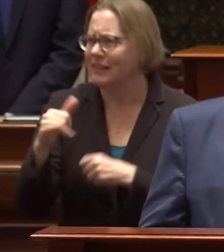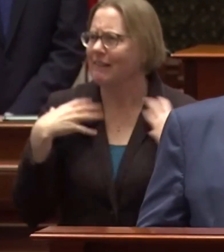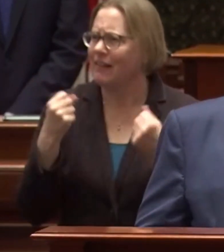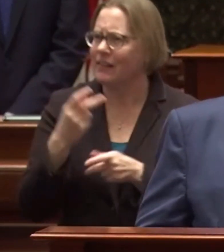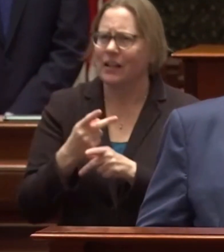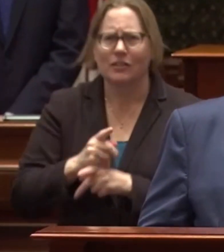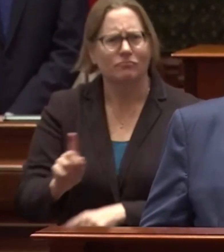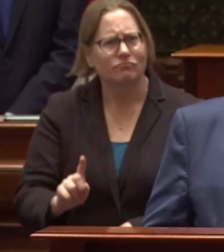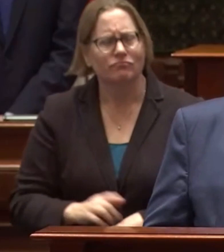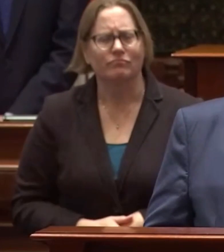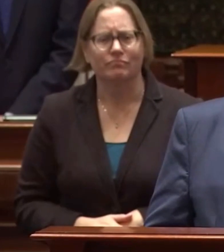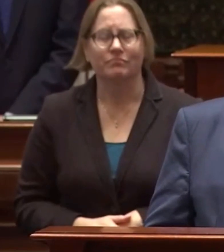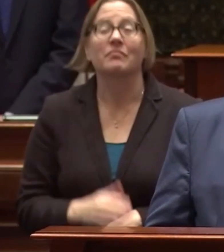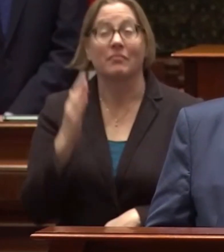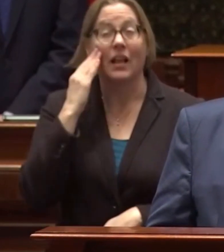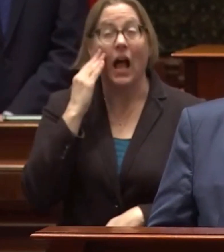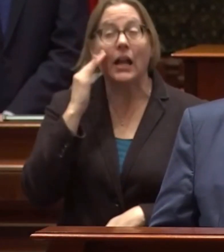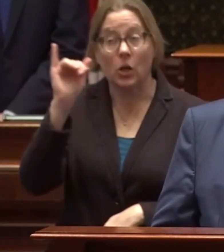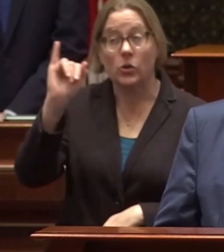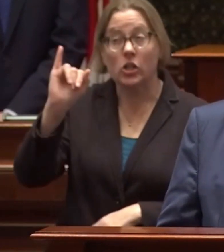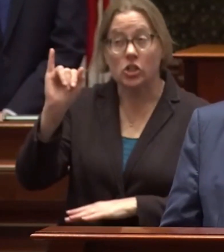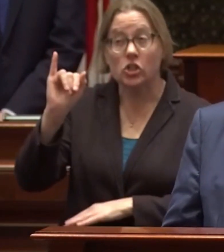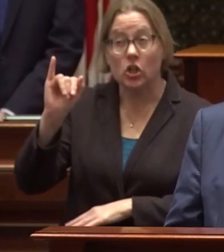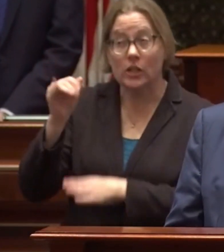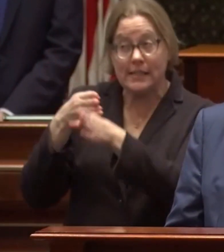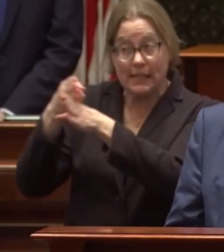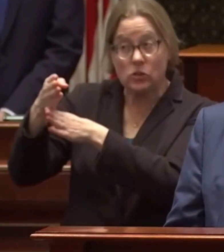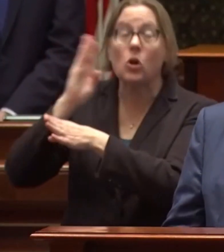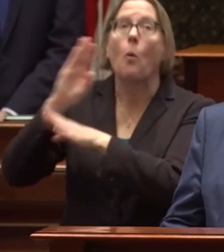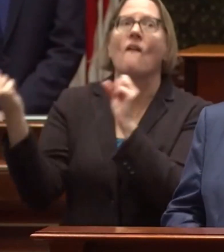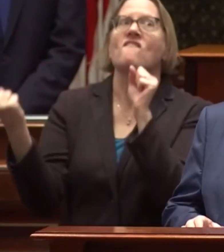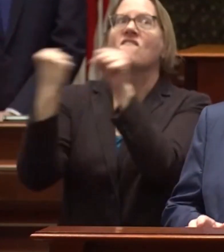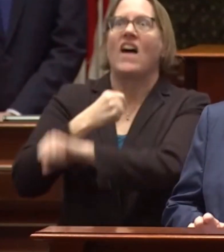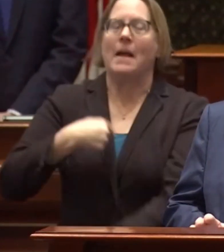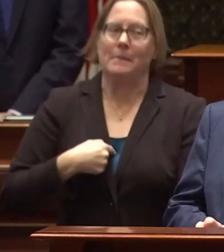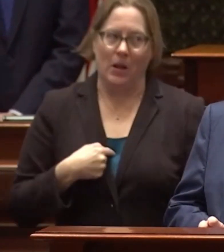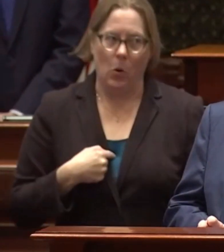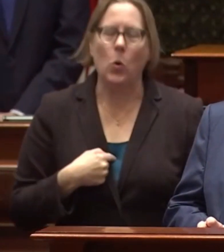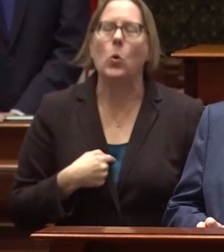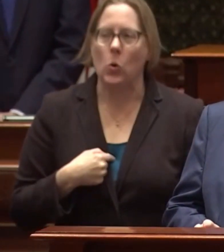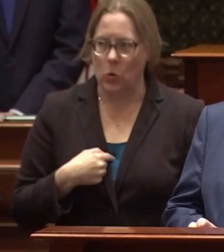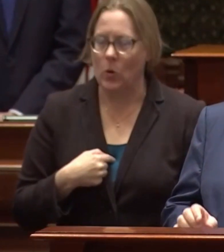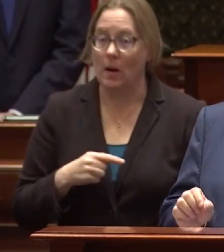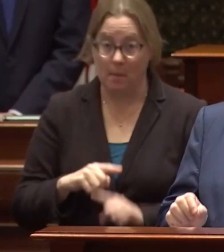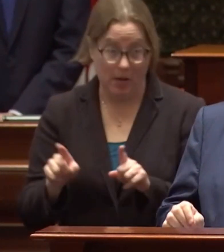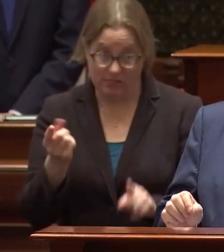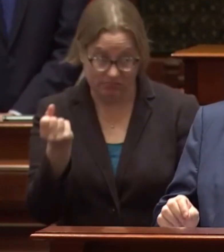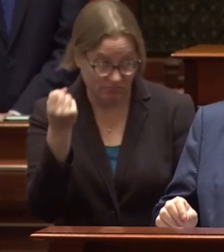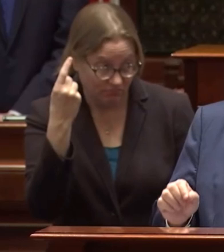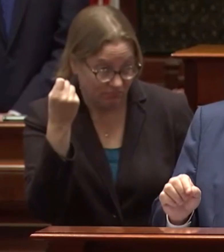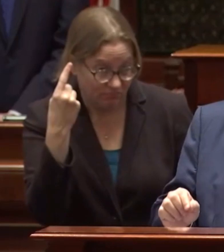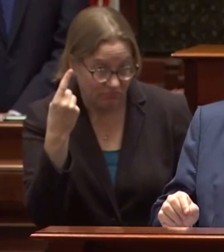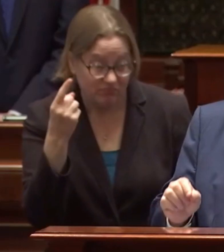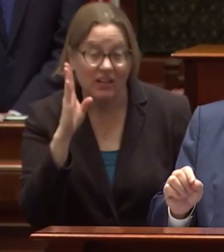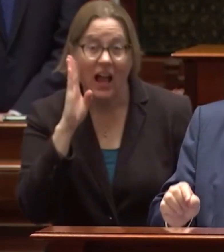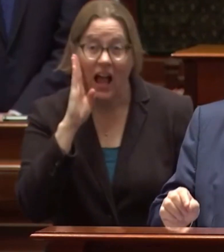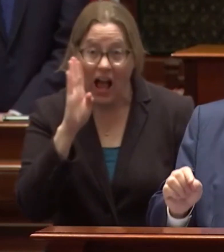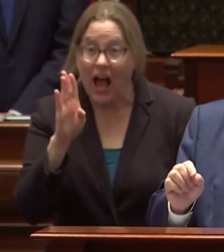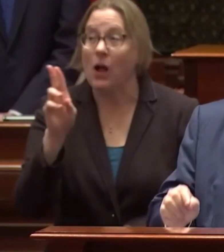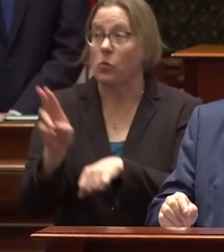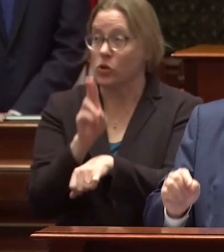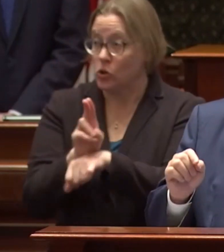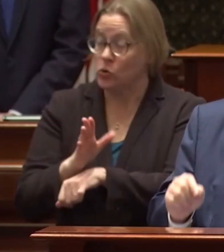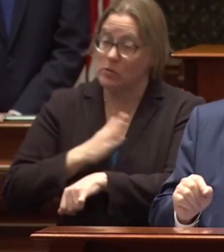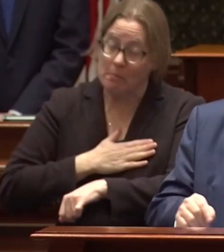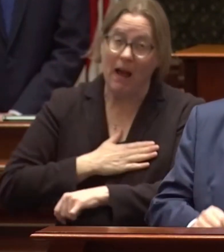know how hard the insurance industry will fight me on this, but let me be perfectly clear. I am willing to spend serious